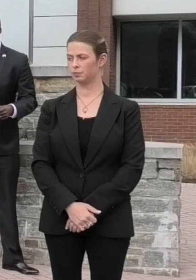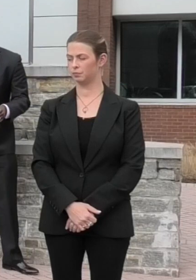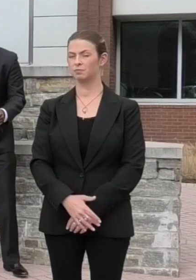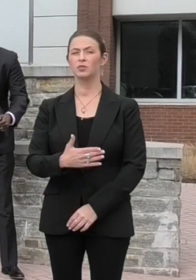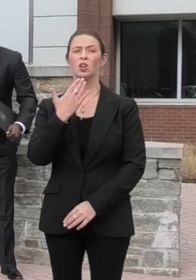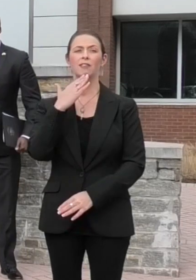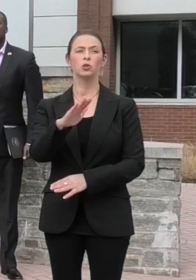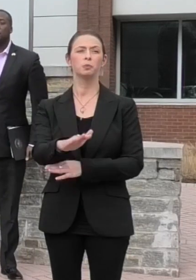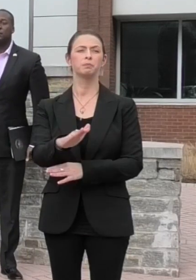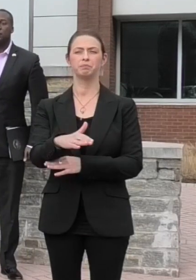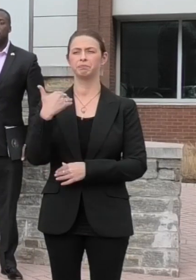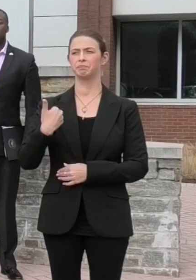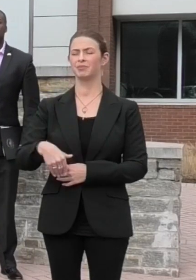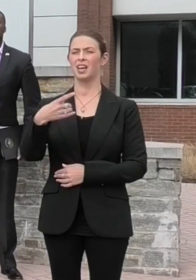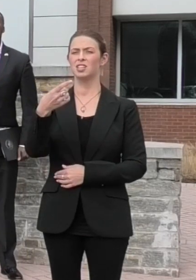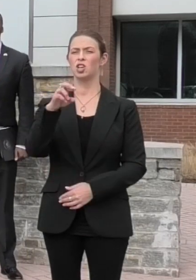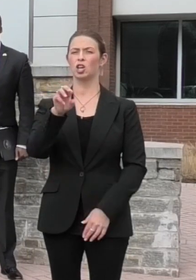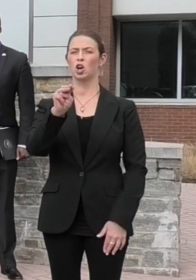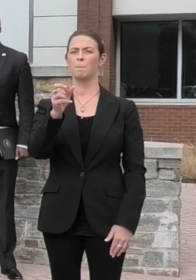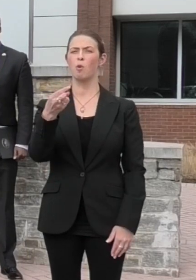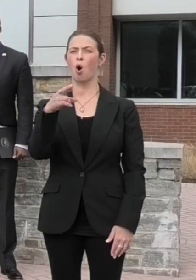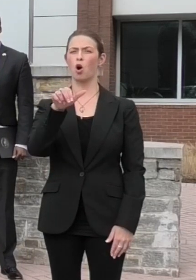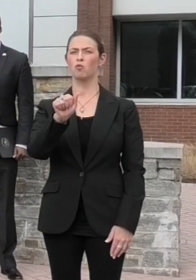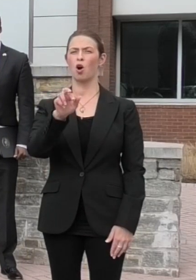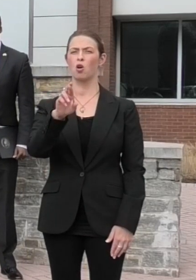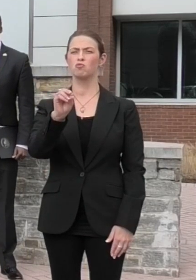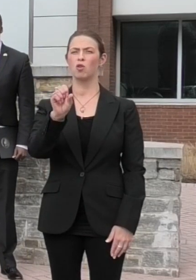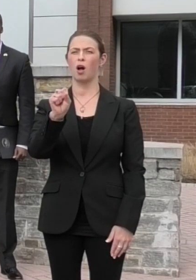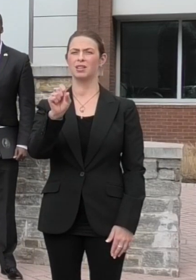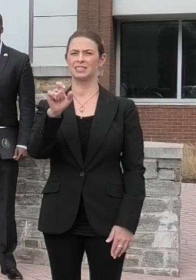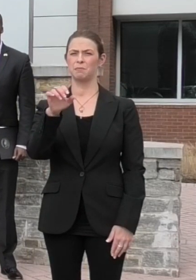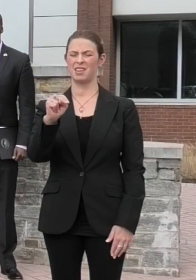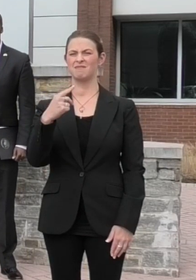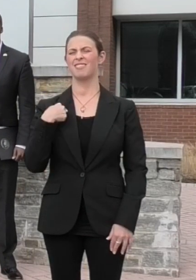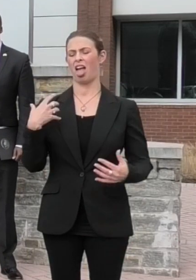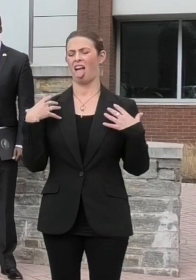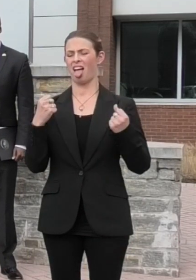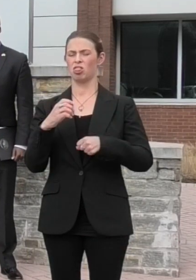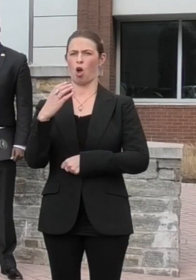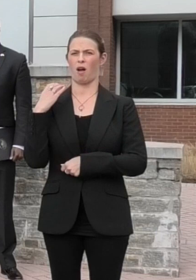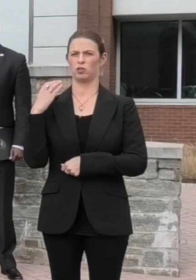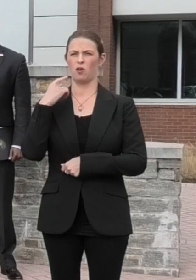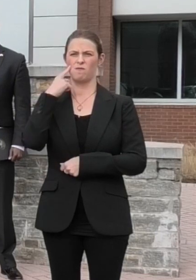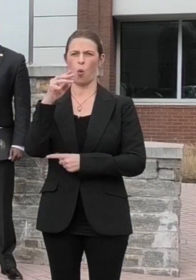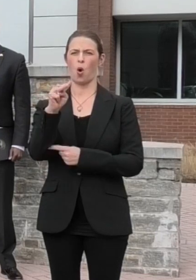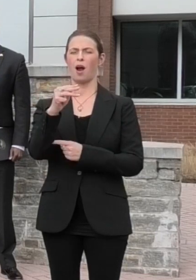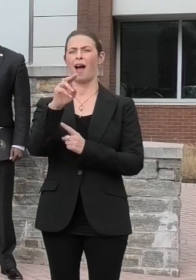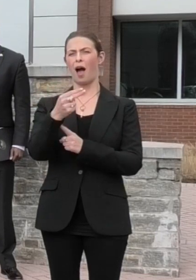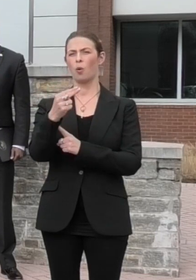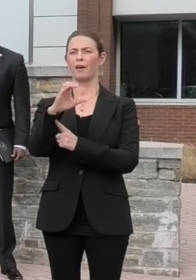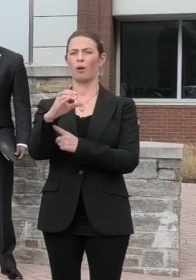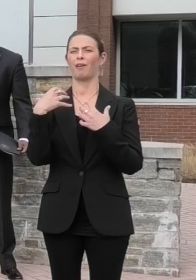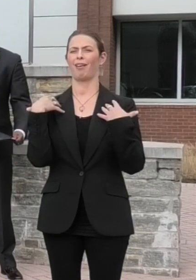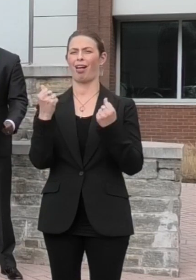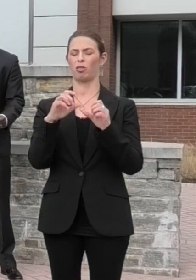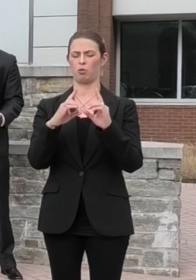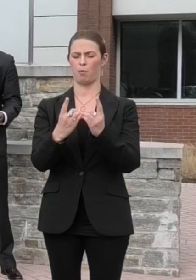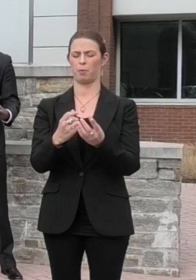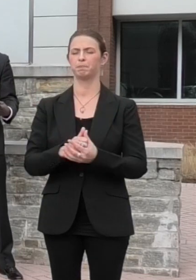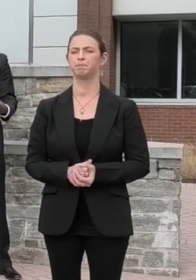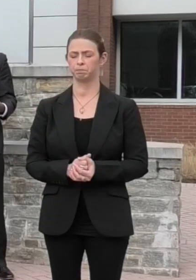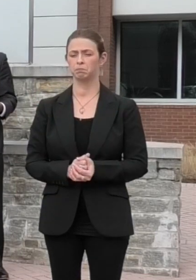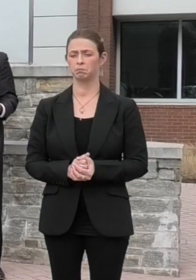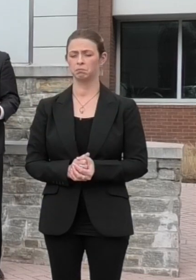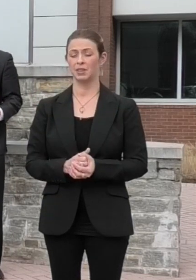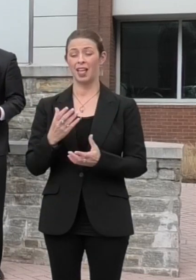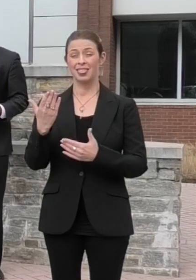Good afternoon. I'm Dr. Maura Rossman, the Health Officer for Howard County Health Department. Late this morning, I was informed that a